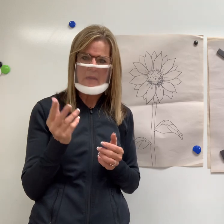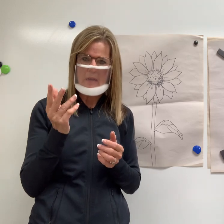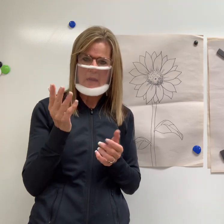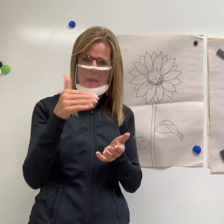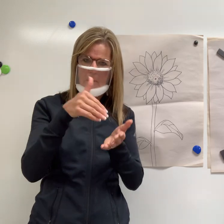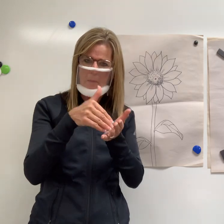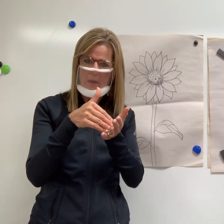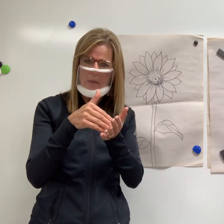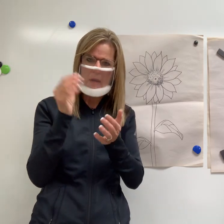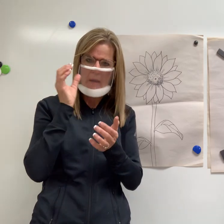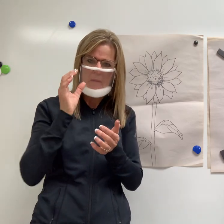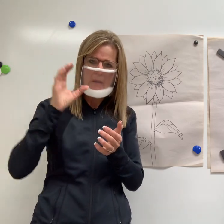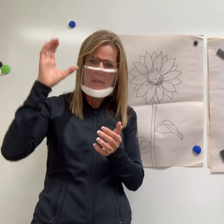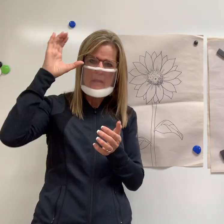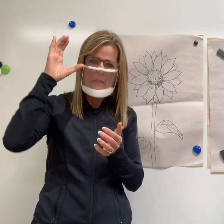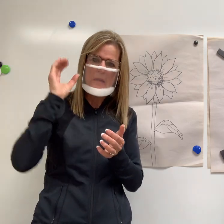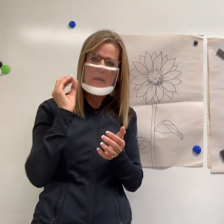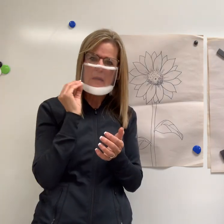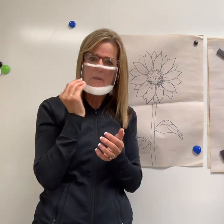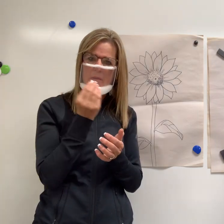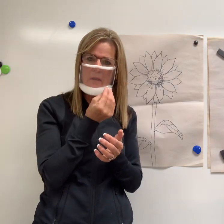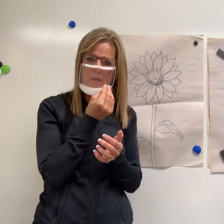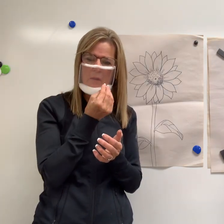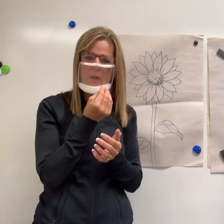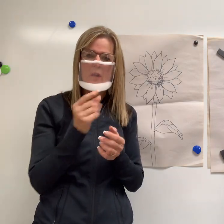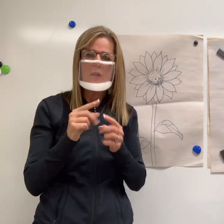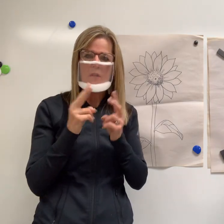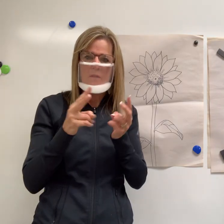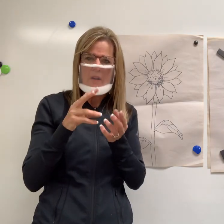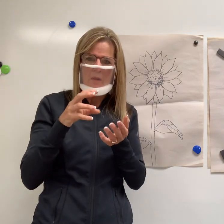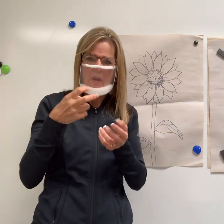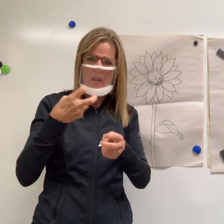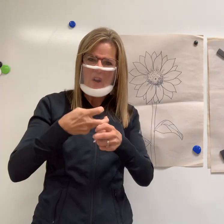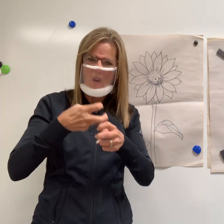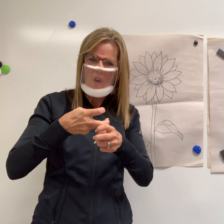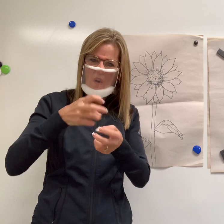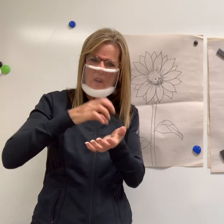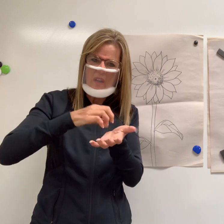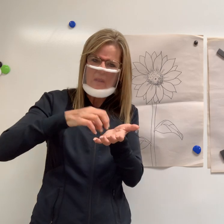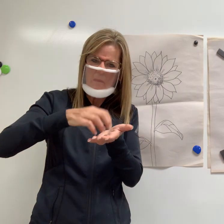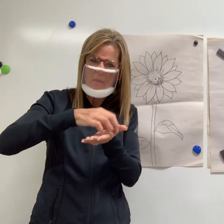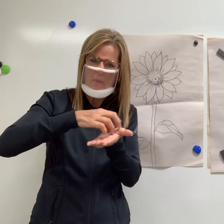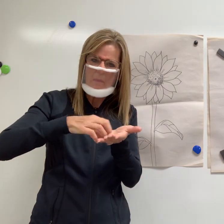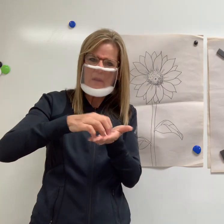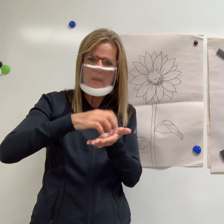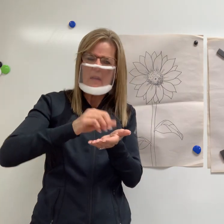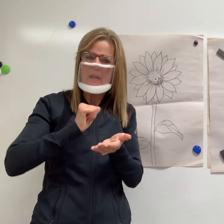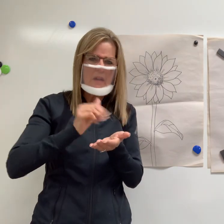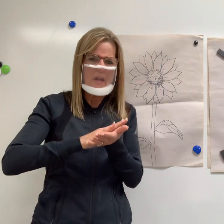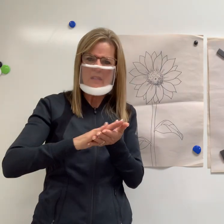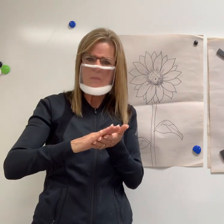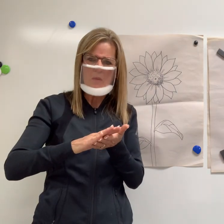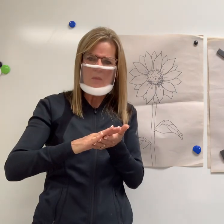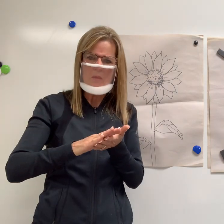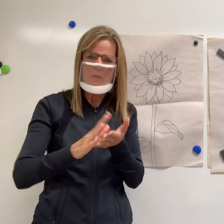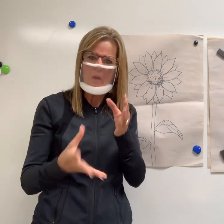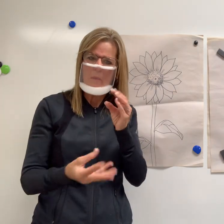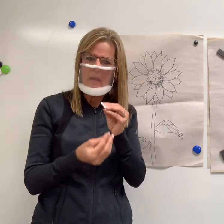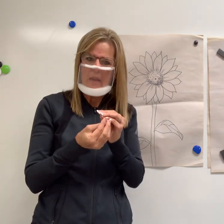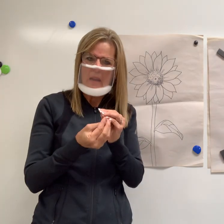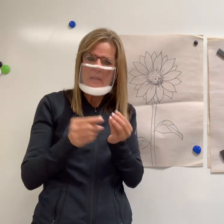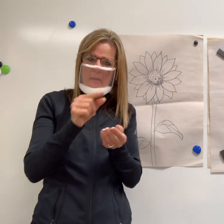of sunflowers. They're very rough and bumpy, lots of texture there. So I'm gonna go ahead and add some